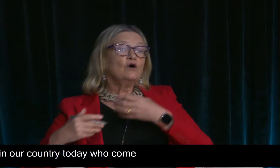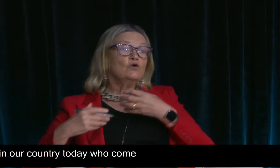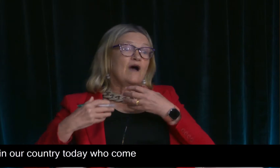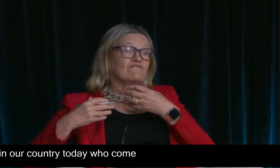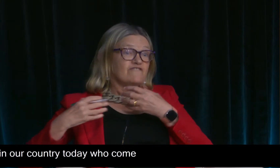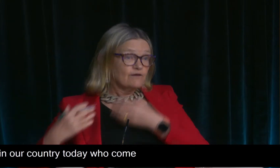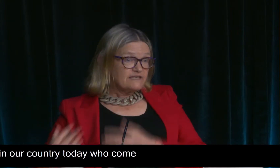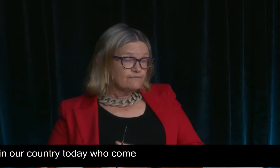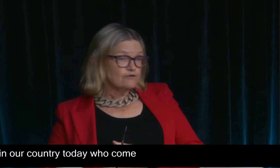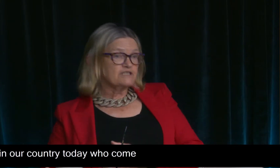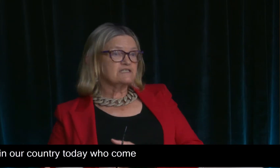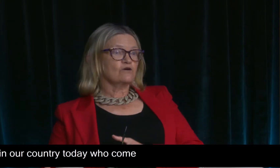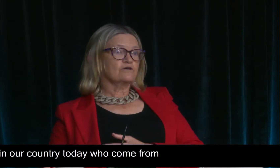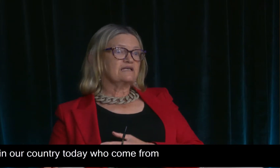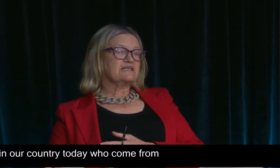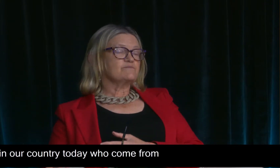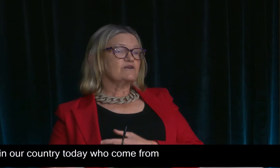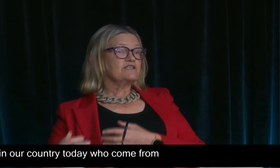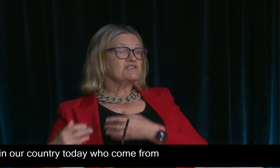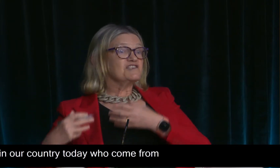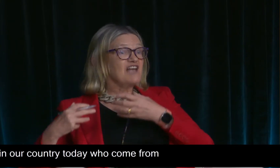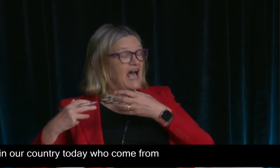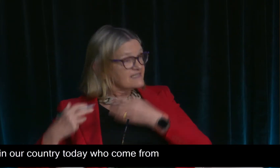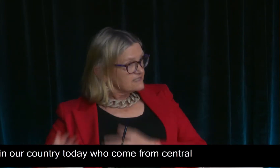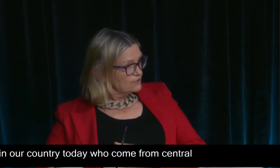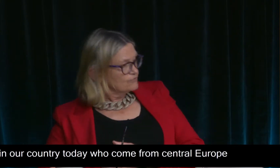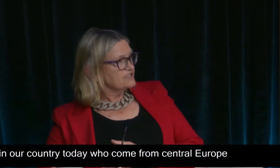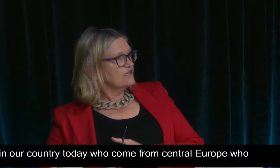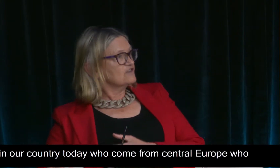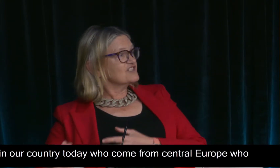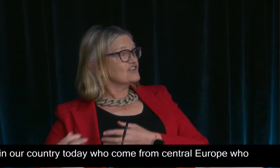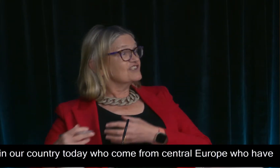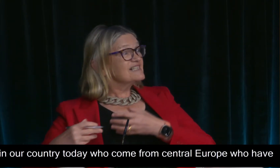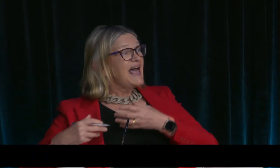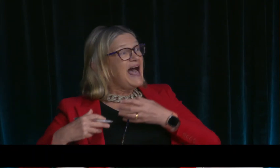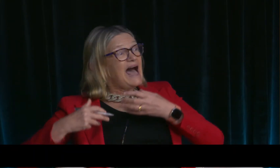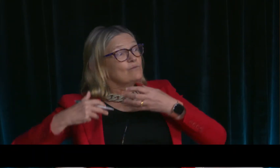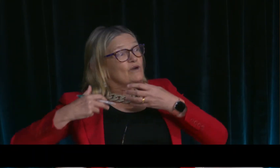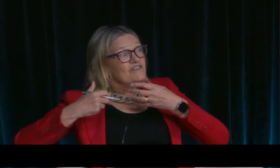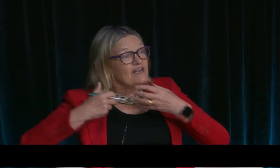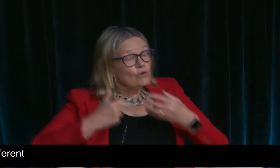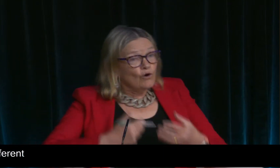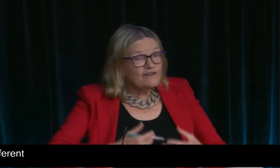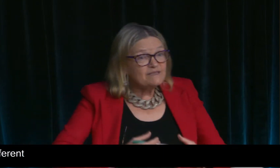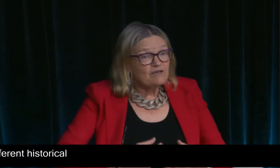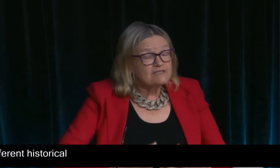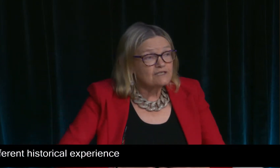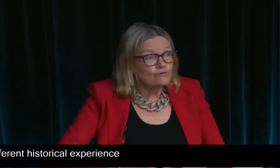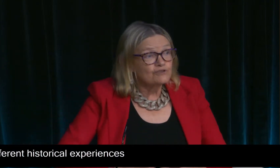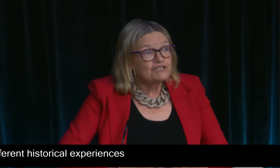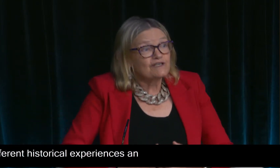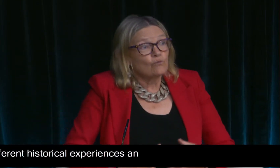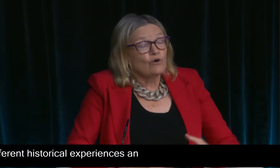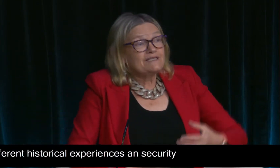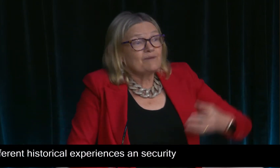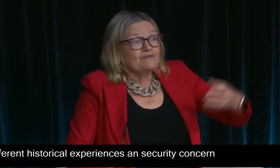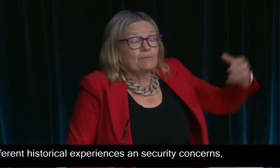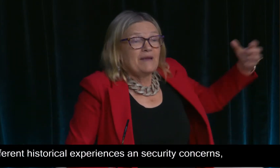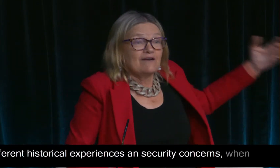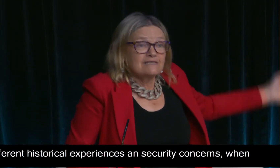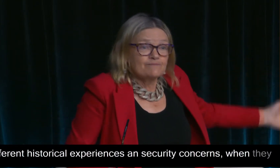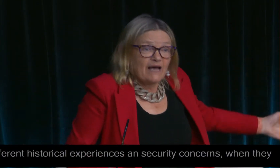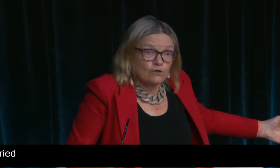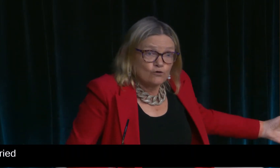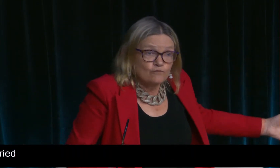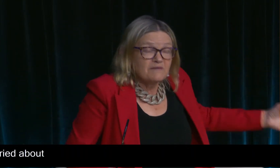Europe, who have very different historical experiences and security concerns. And when they're worried about security, they're worried about